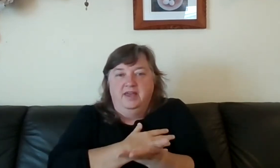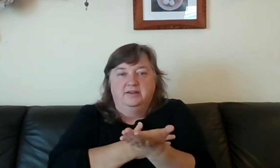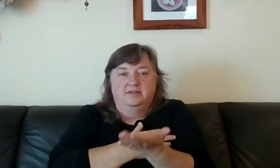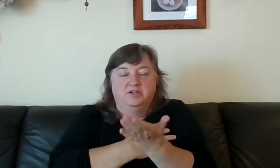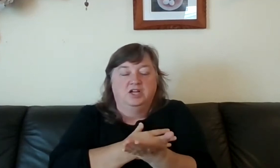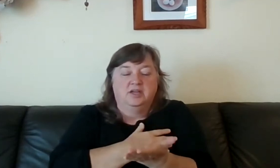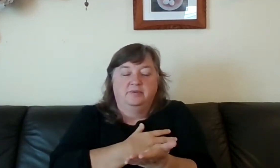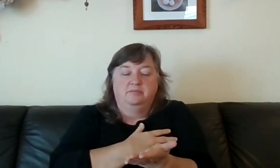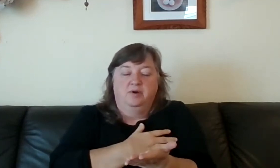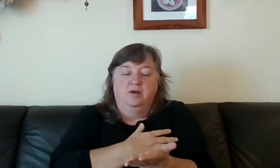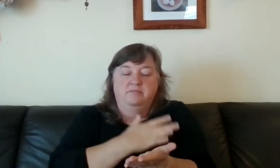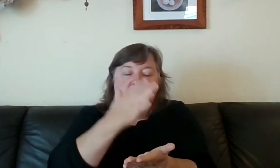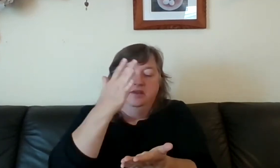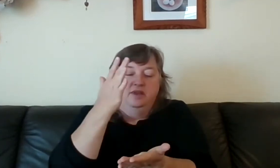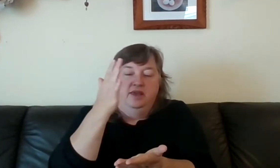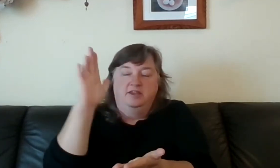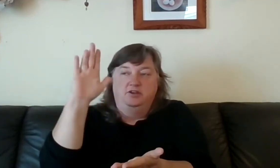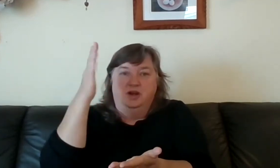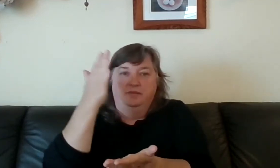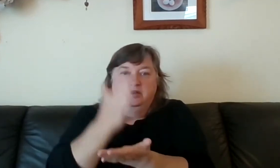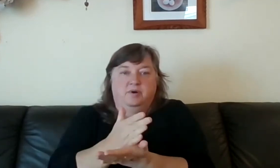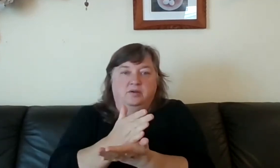Hand, your non-dominant palm, and then your dominant palm,